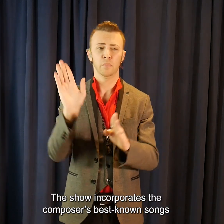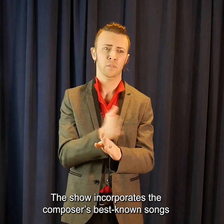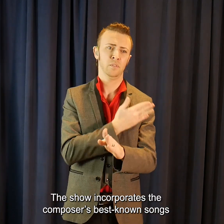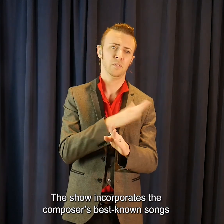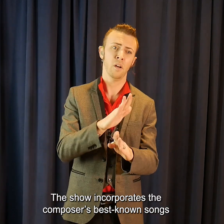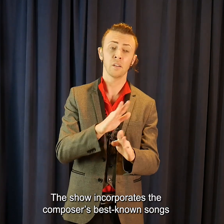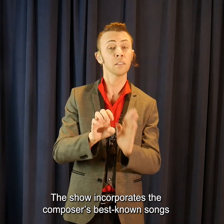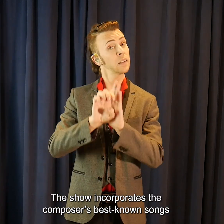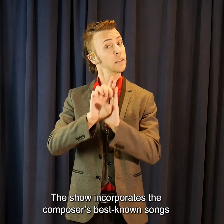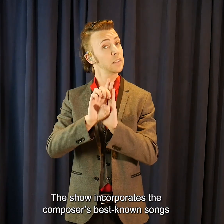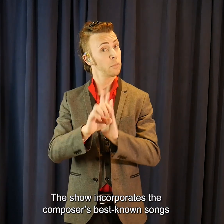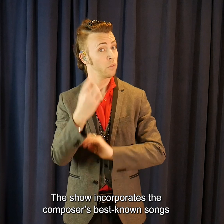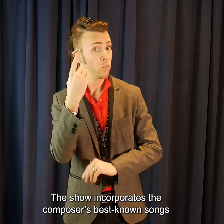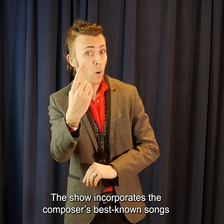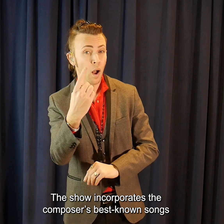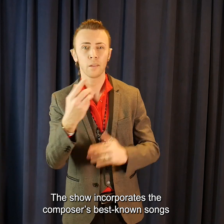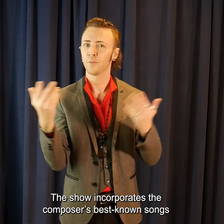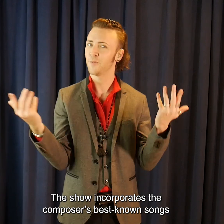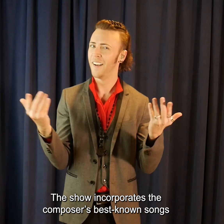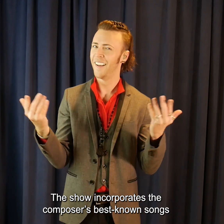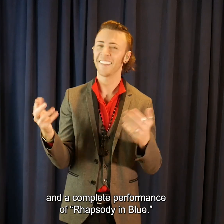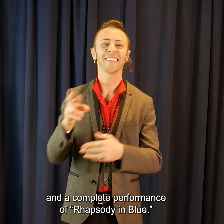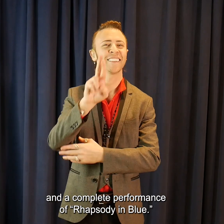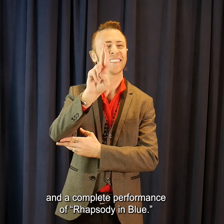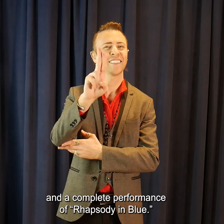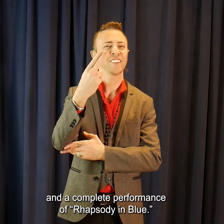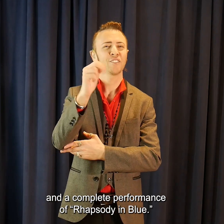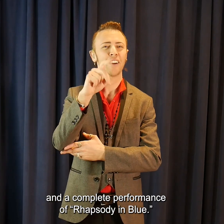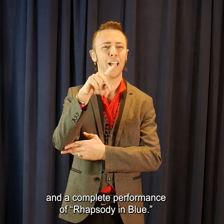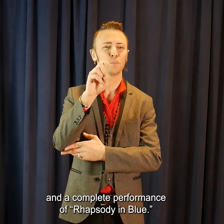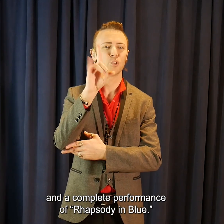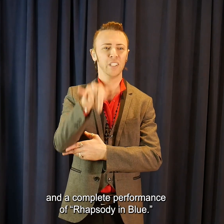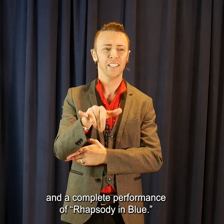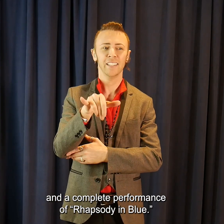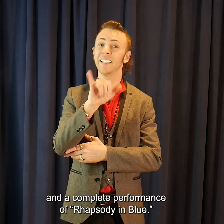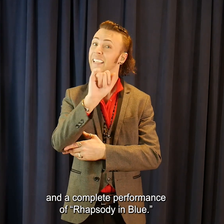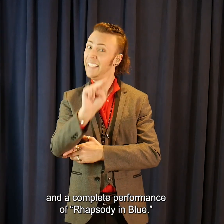composer's best-known songs and a complete performance of Rhapsody in Blue.